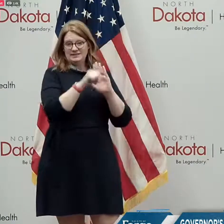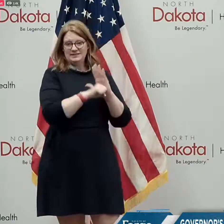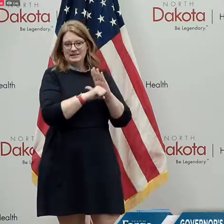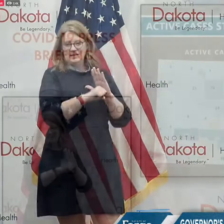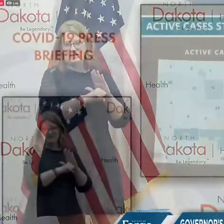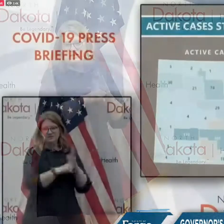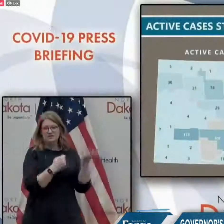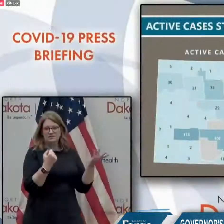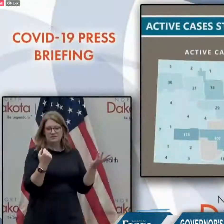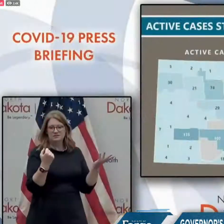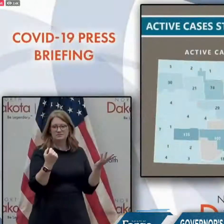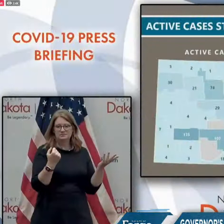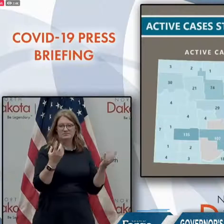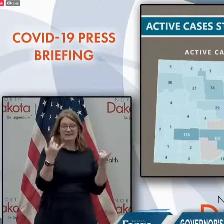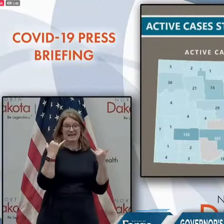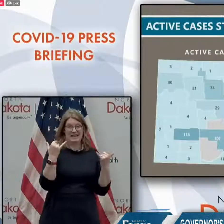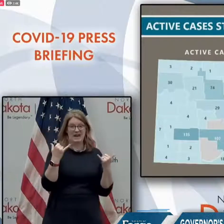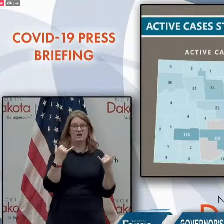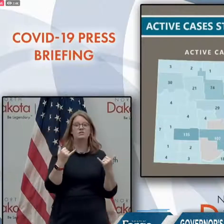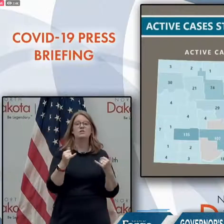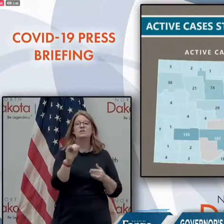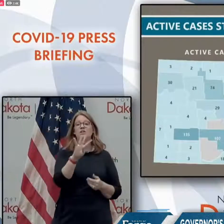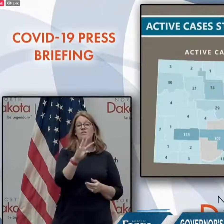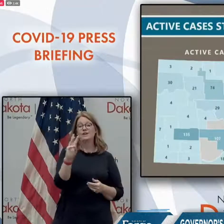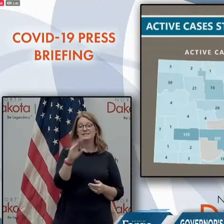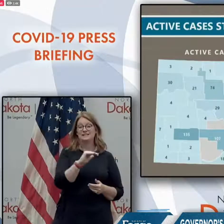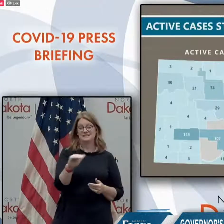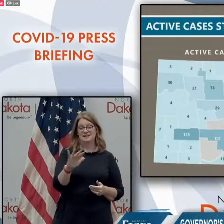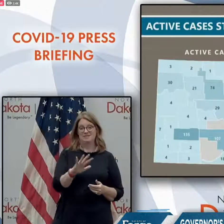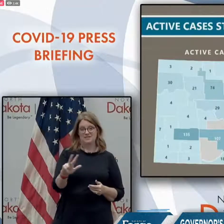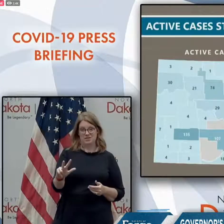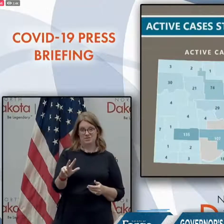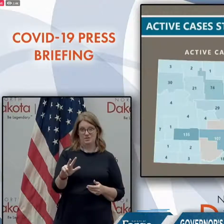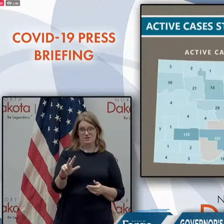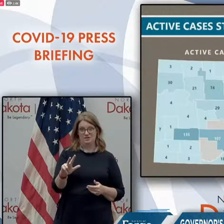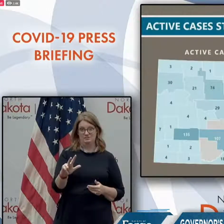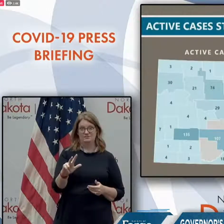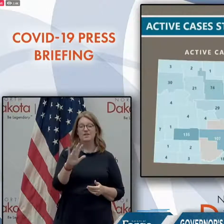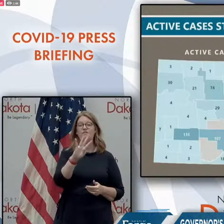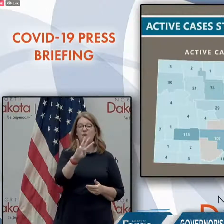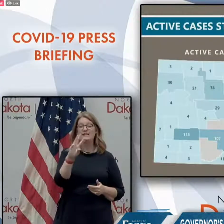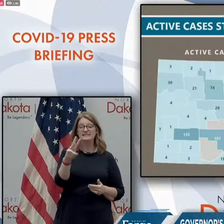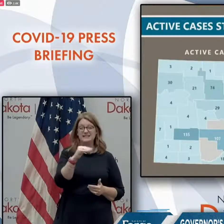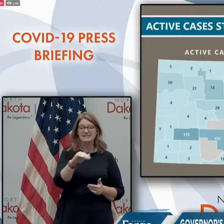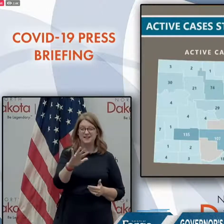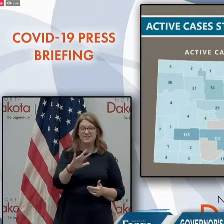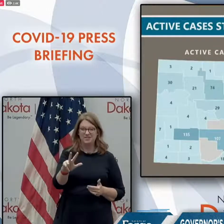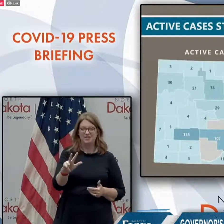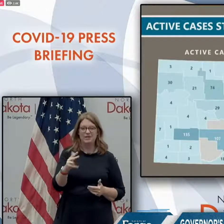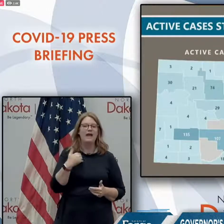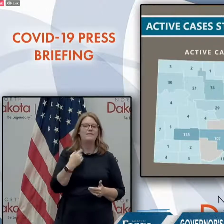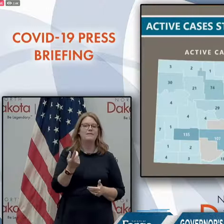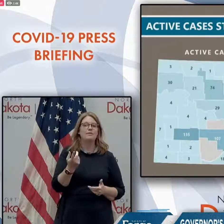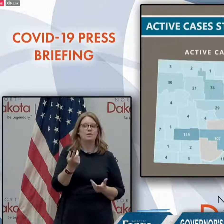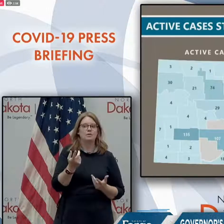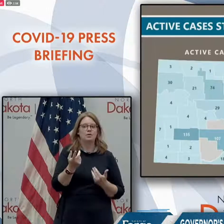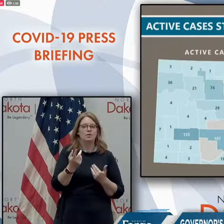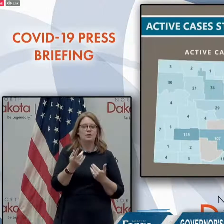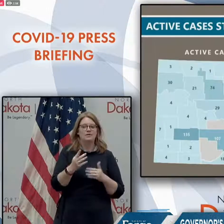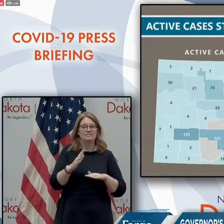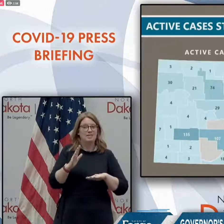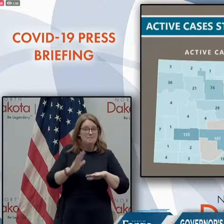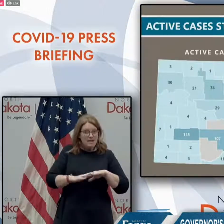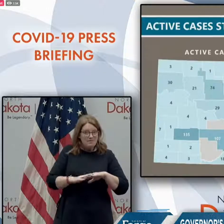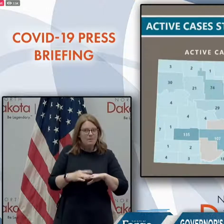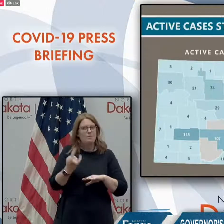wide spread now. 46 counties out of 53 have at least one active case right now in the state,